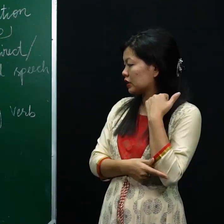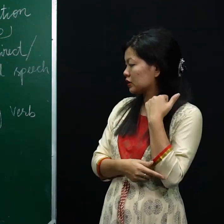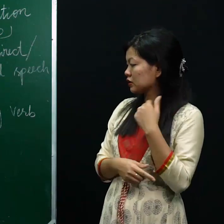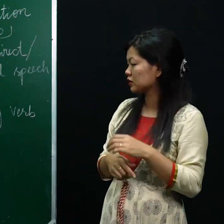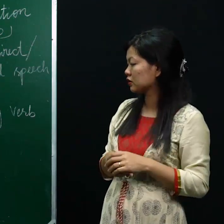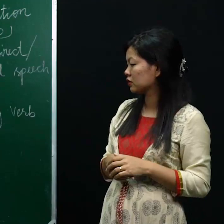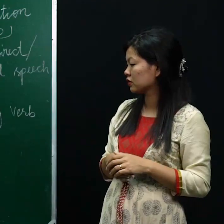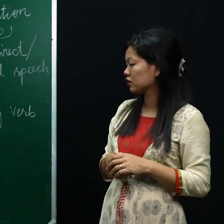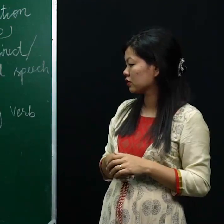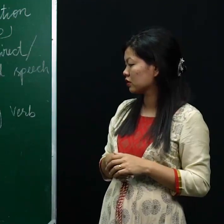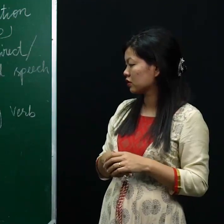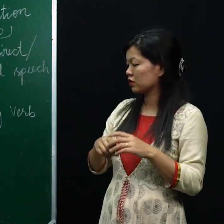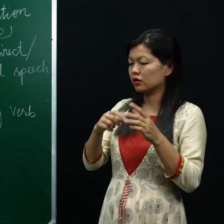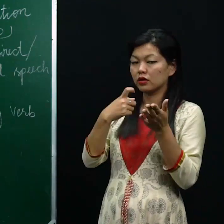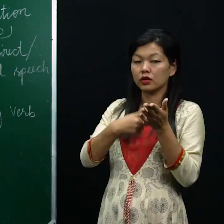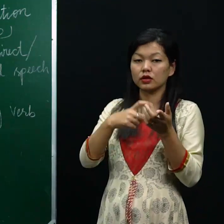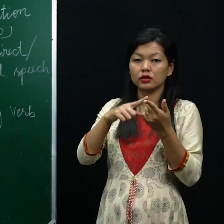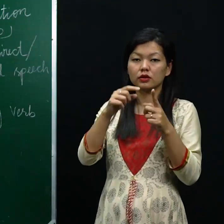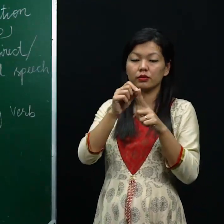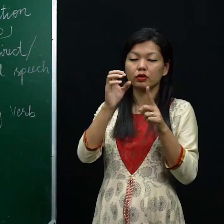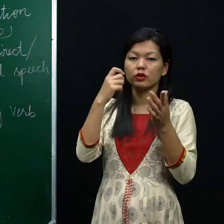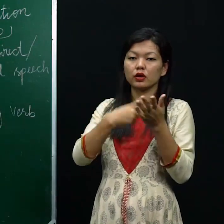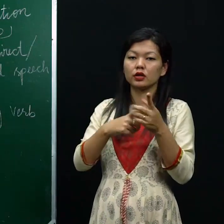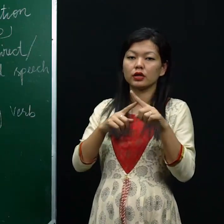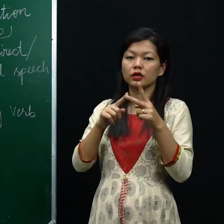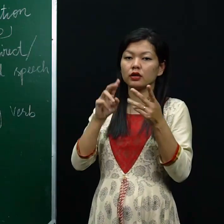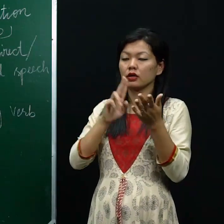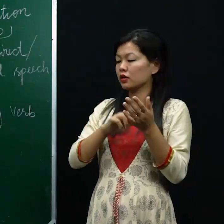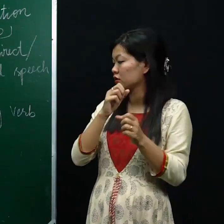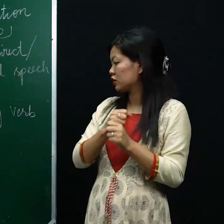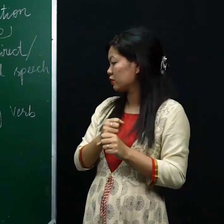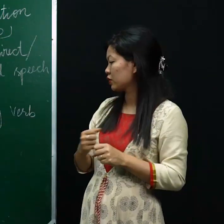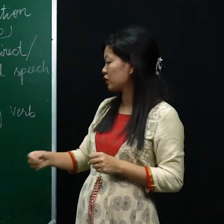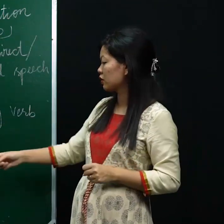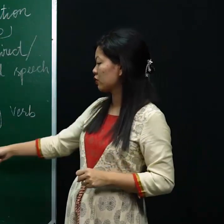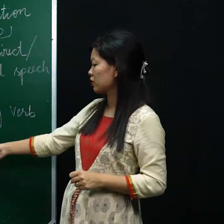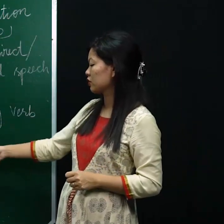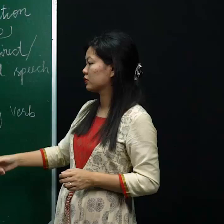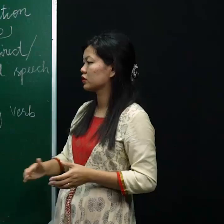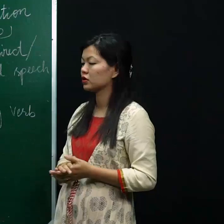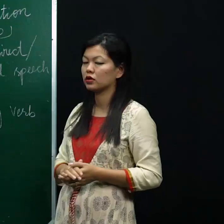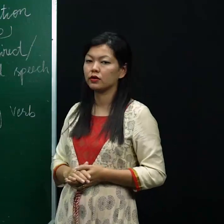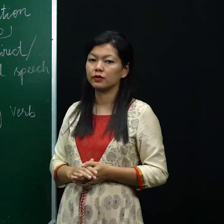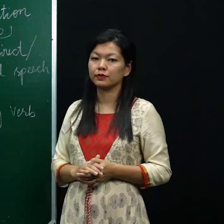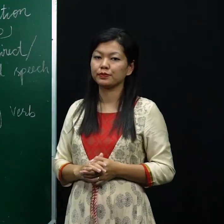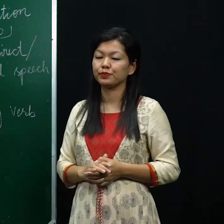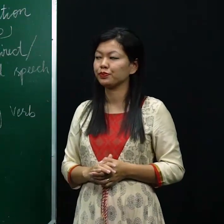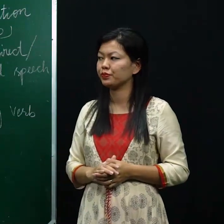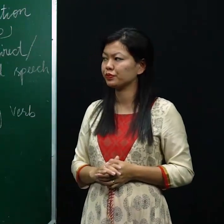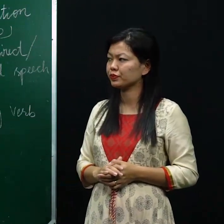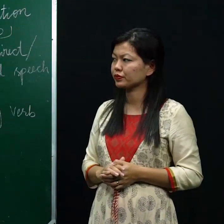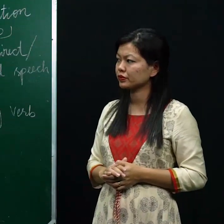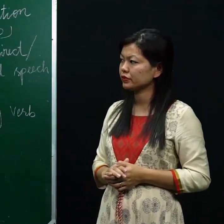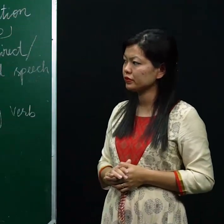verb. Since I have said that all your tenses have to be changed to the past tense, you are now well aware